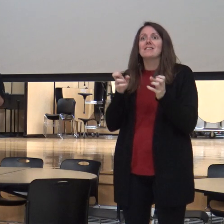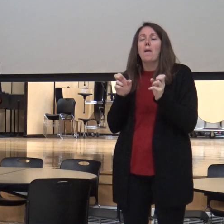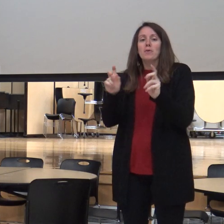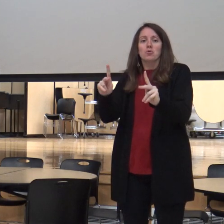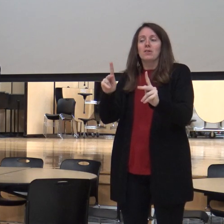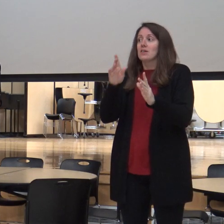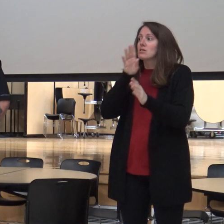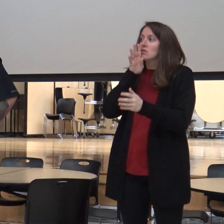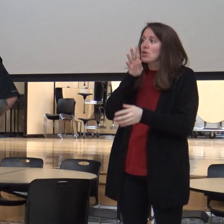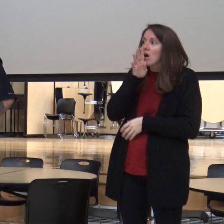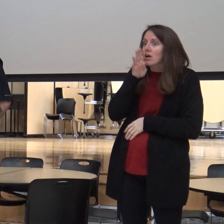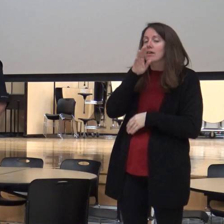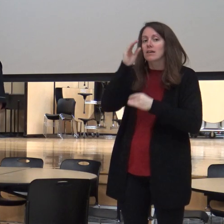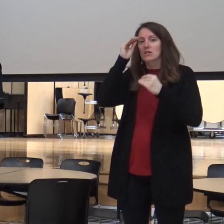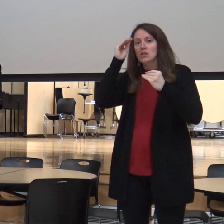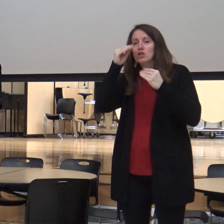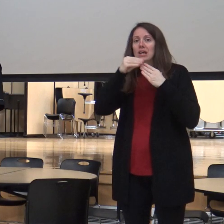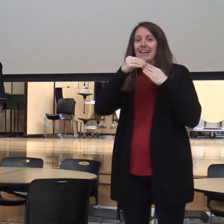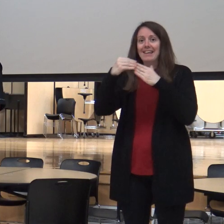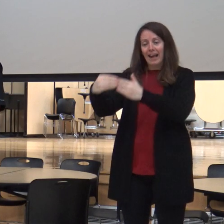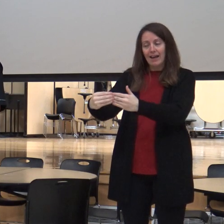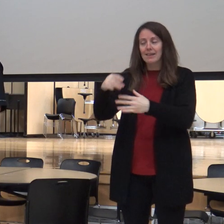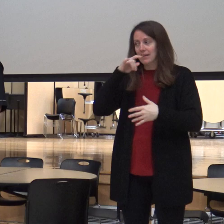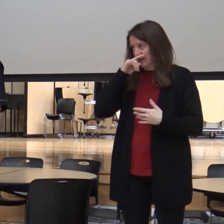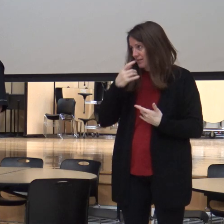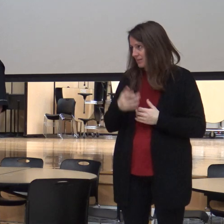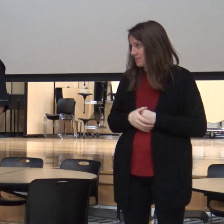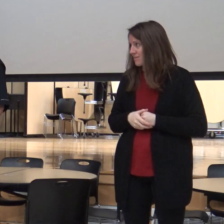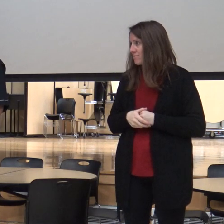teach and guide our young kiddos.